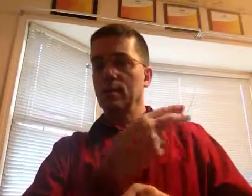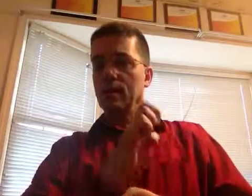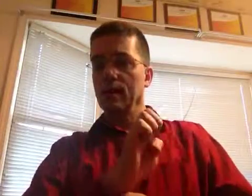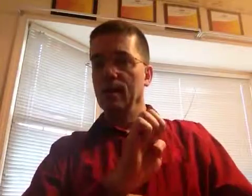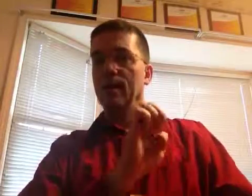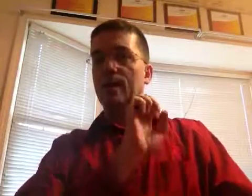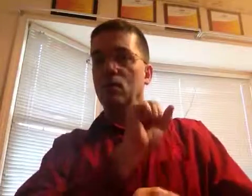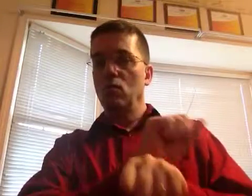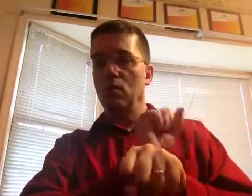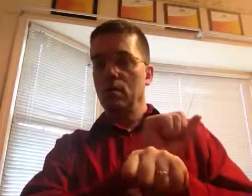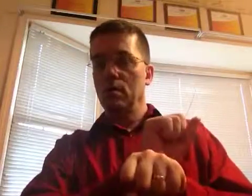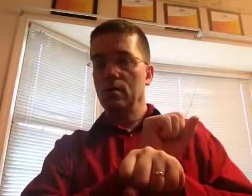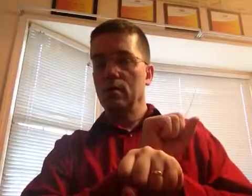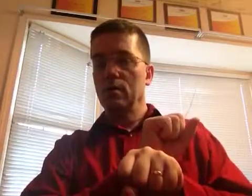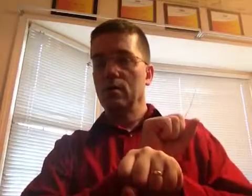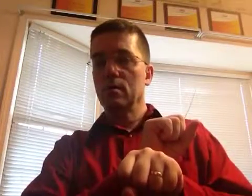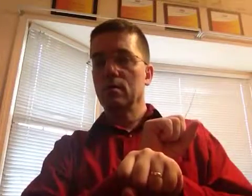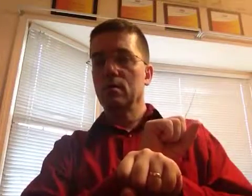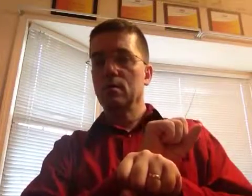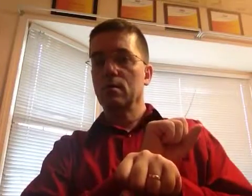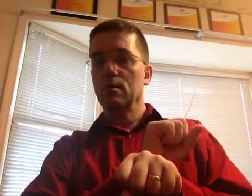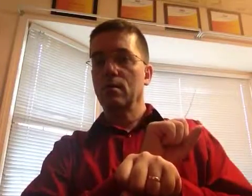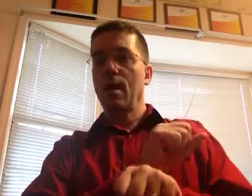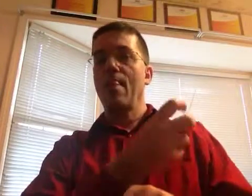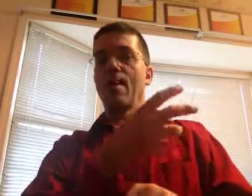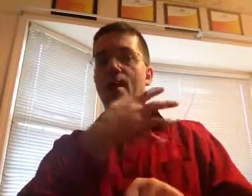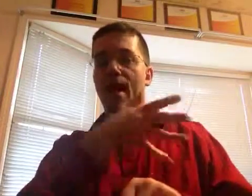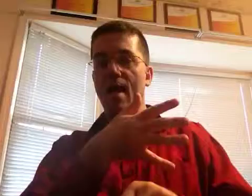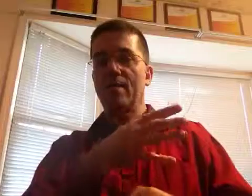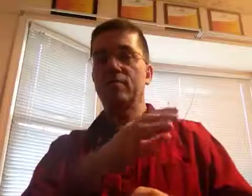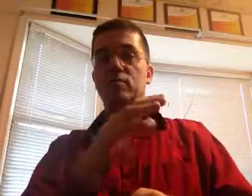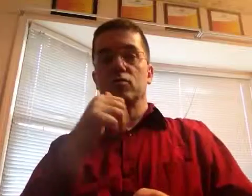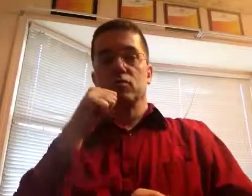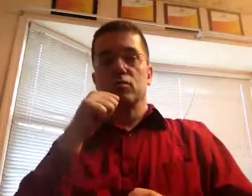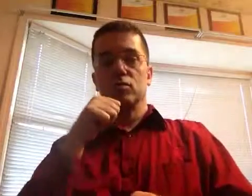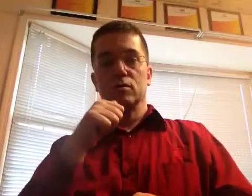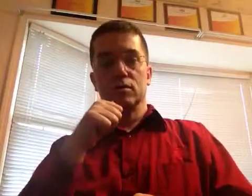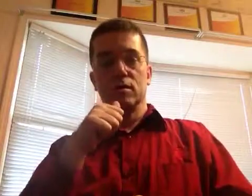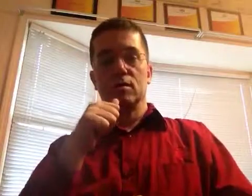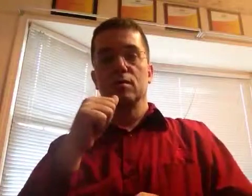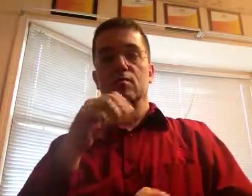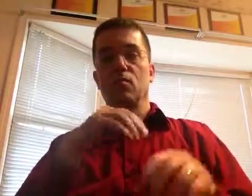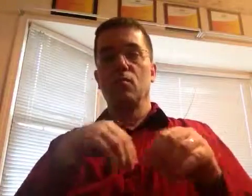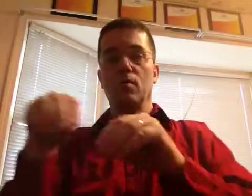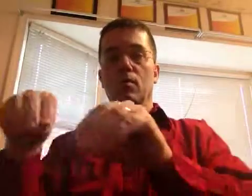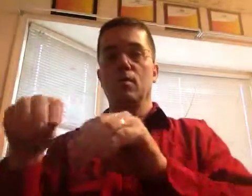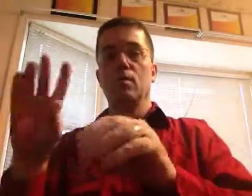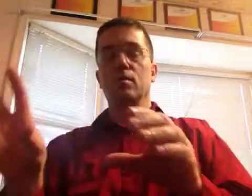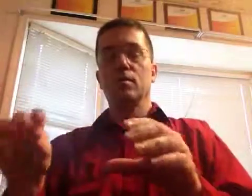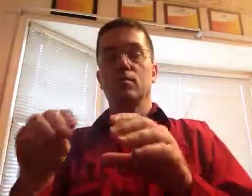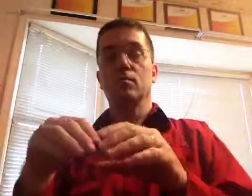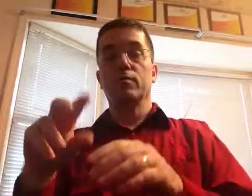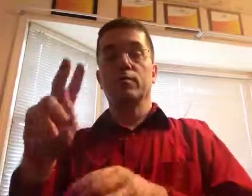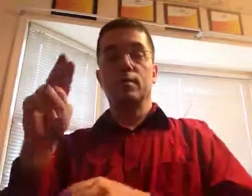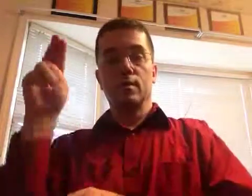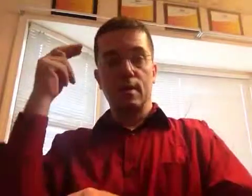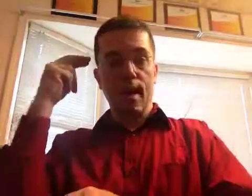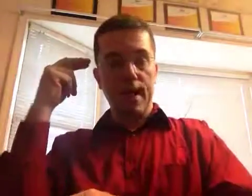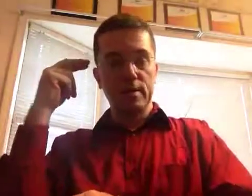that time, and then they, of course, after she graduated, they moved to Nashville, and she joined my team here as a speaker, which was our